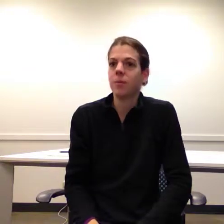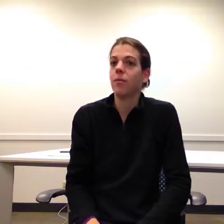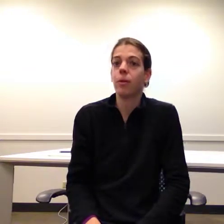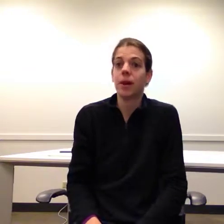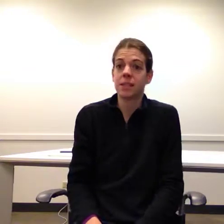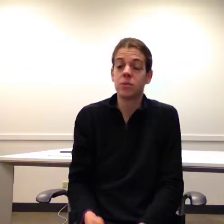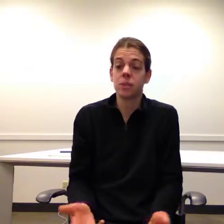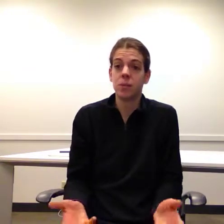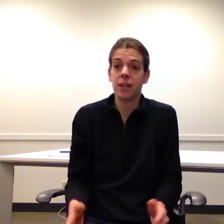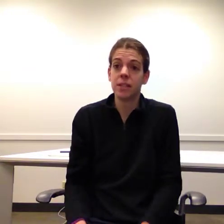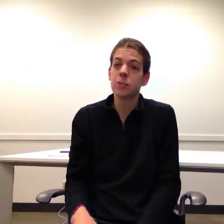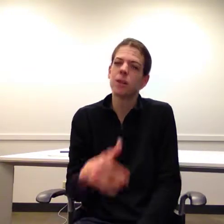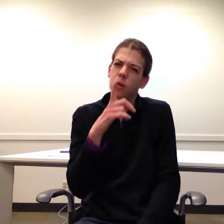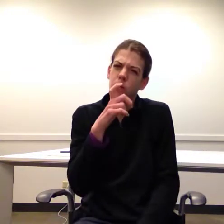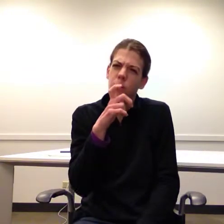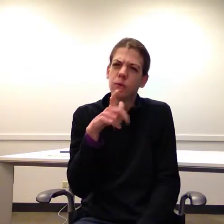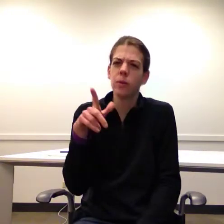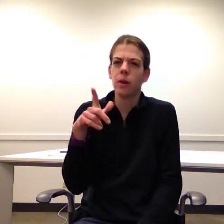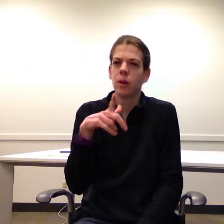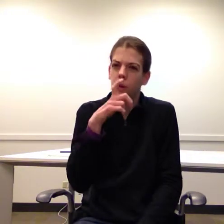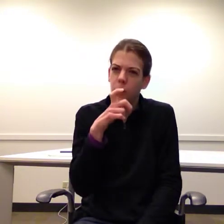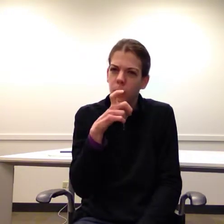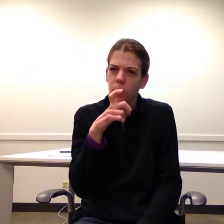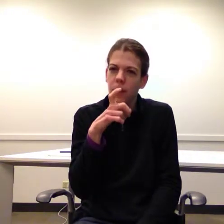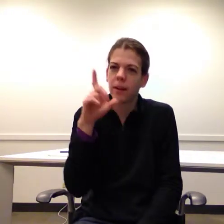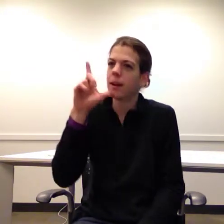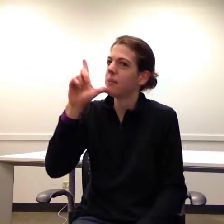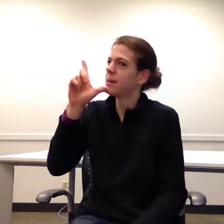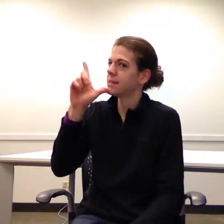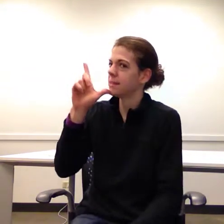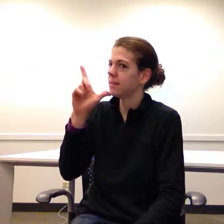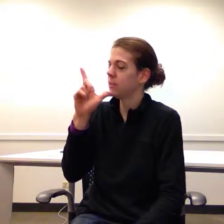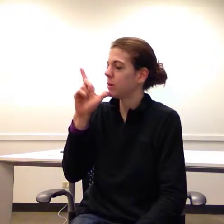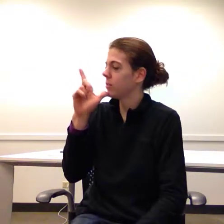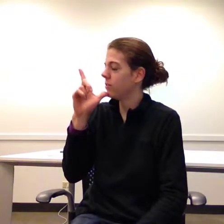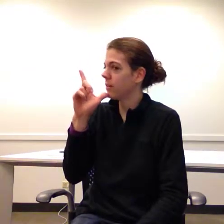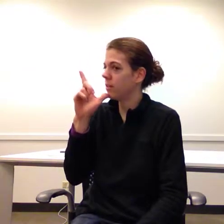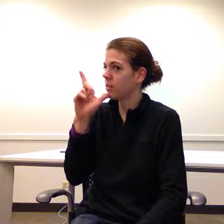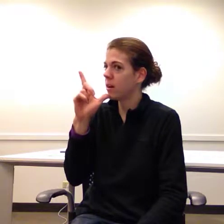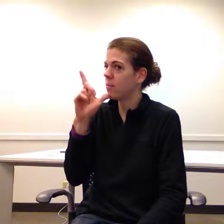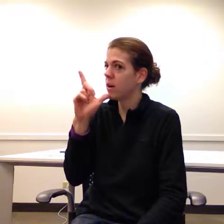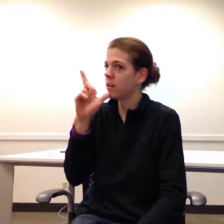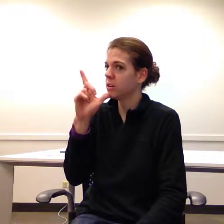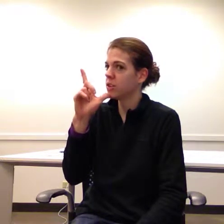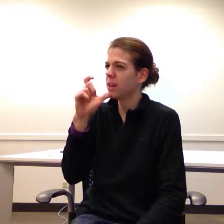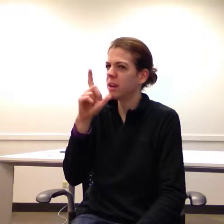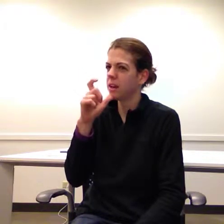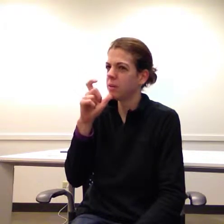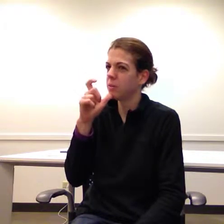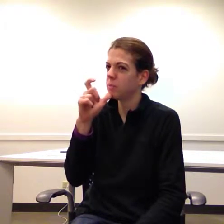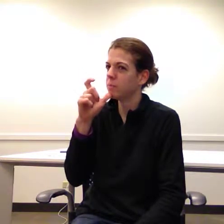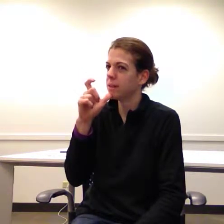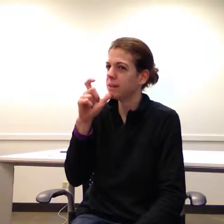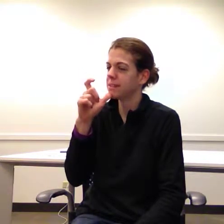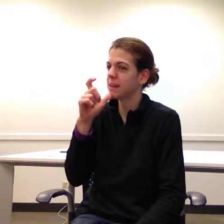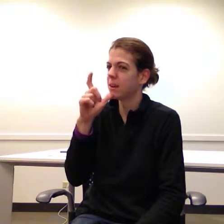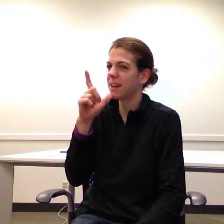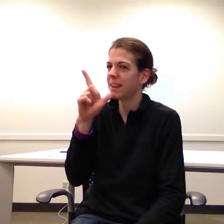if we want to ask who someone is, who's who, it's you put your thumb on your chin and you bend this down, kind of like an